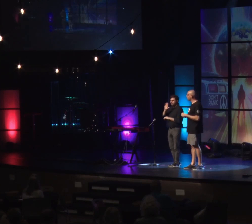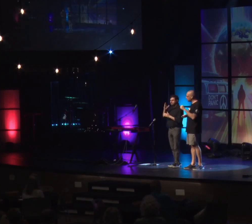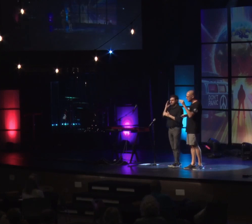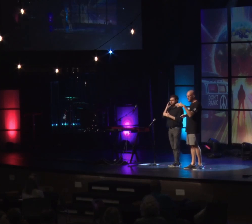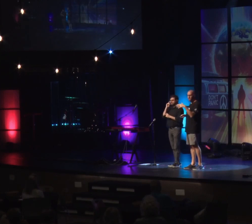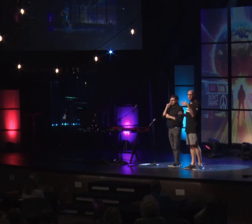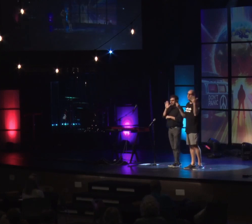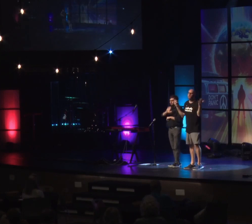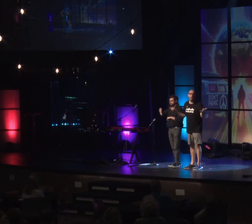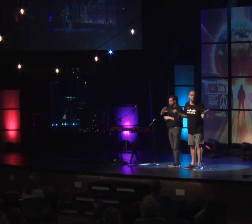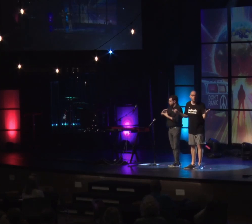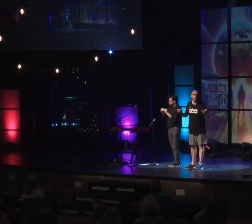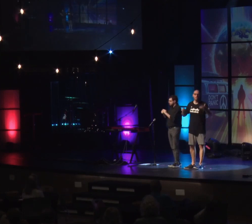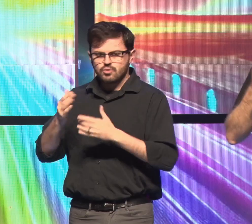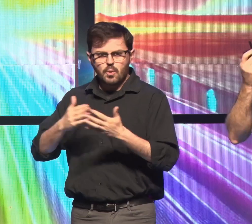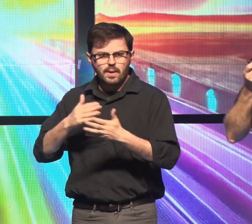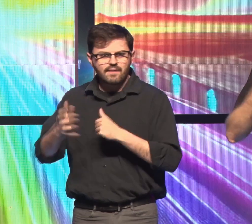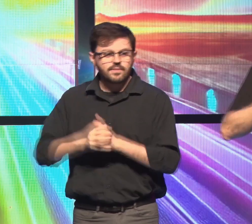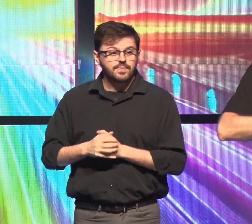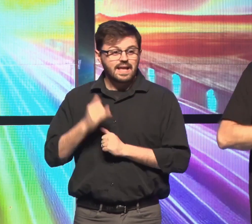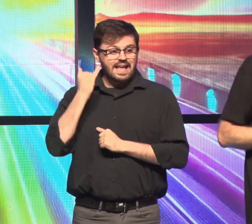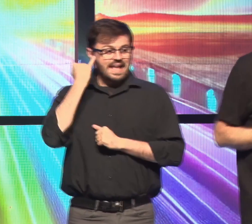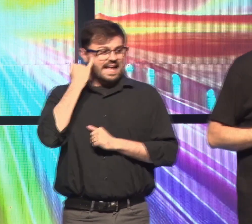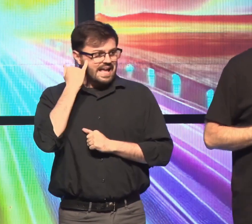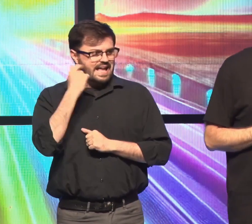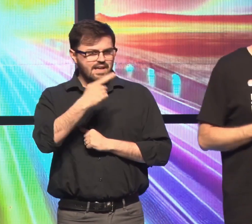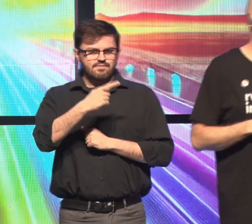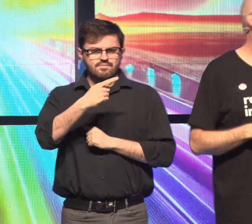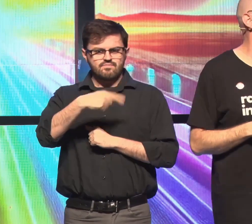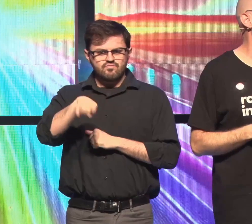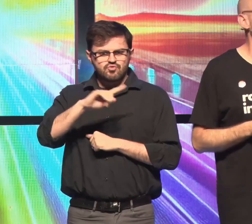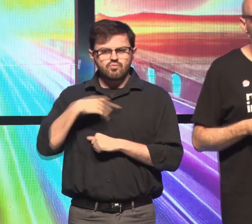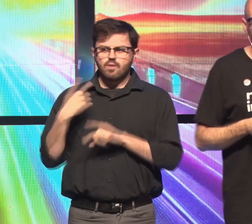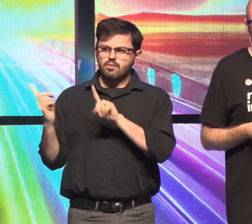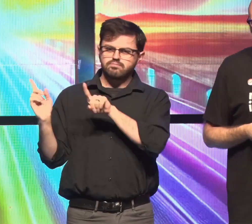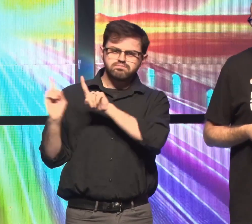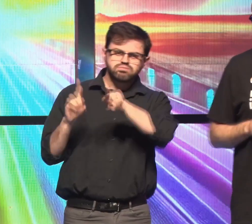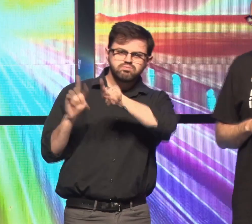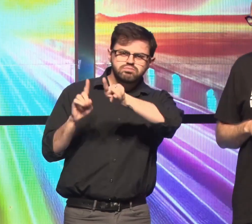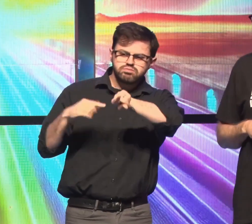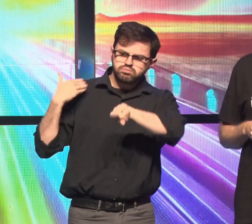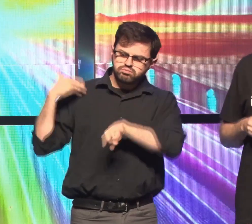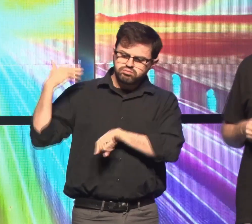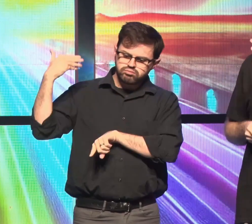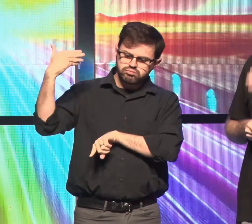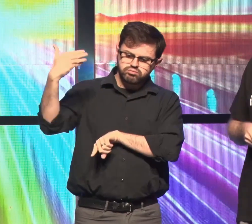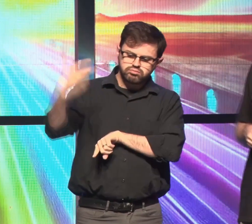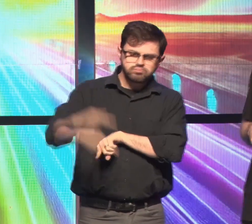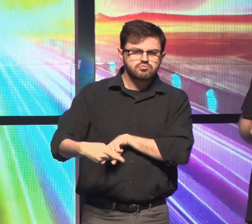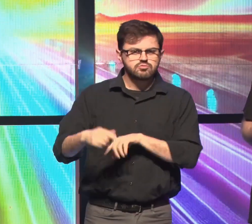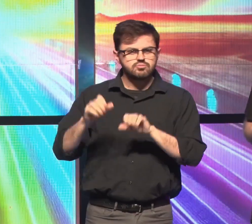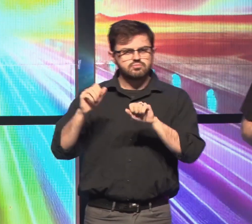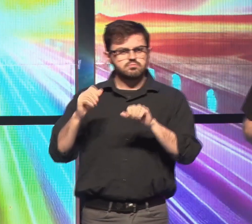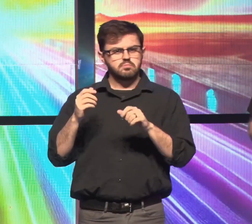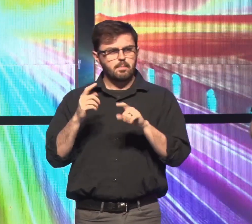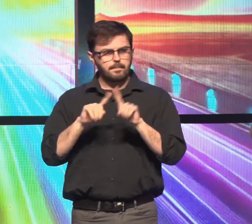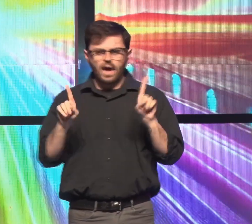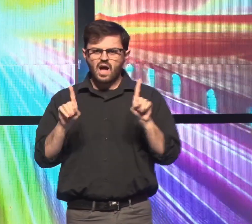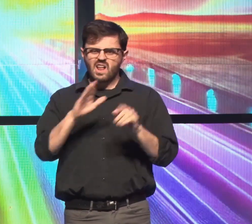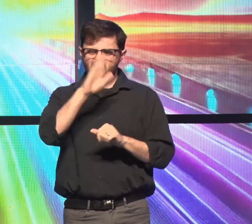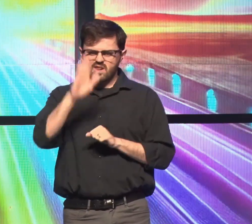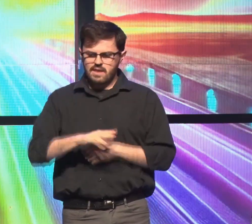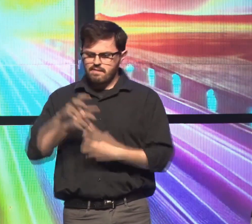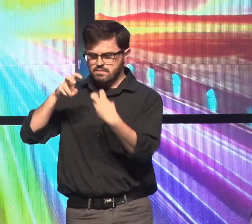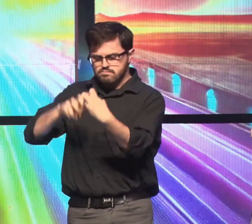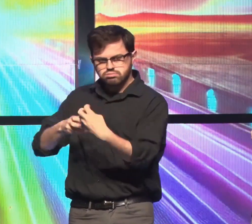love to do, so that's in there. And if you've been around for a while and we've never gotten a chance to meet personally, get together, do that. Do me a favor, shoot me a text message, and we'll get together. That